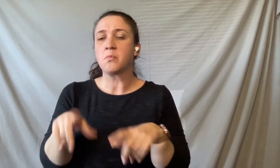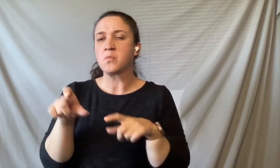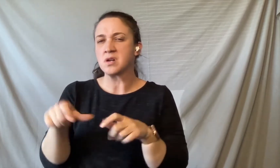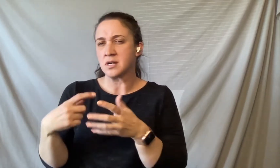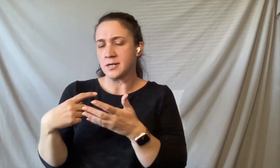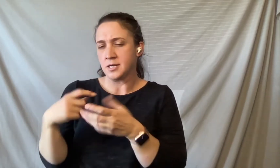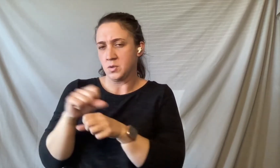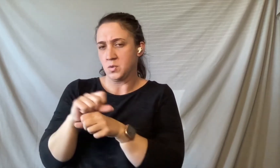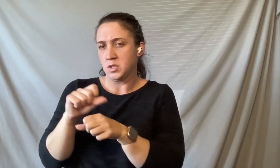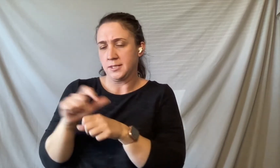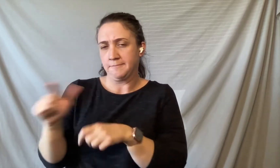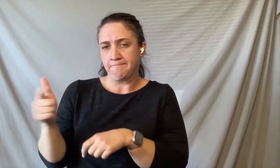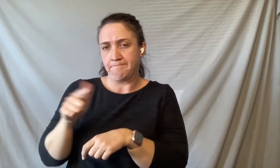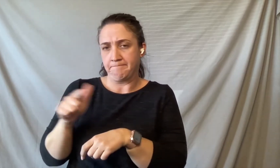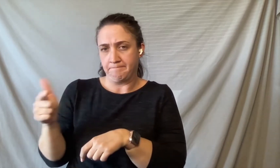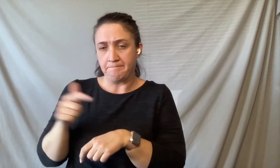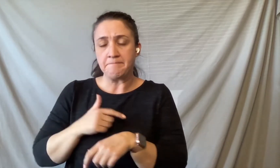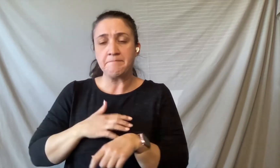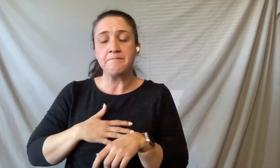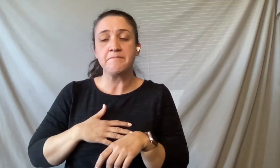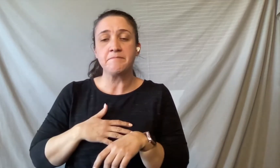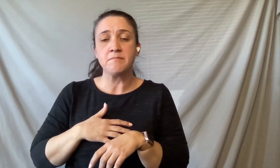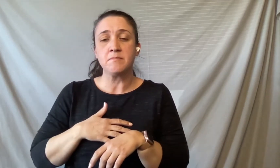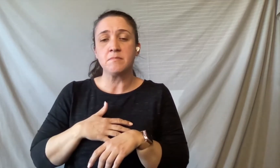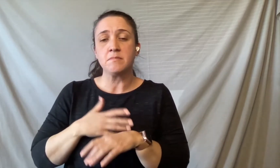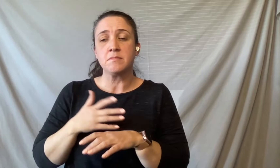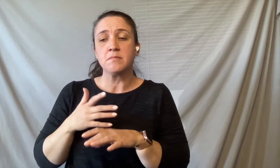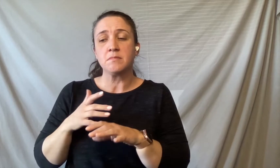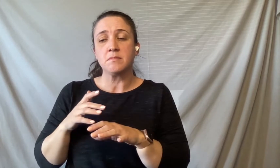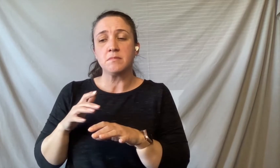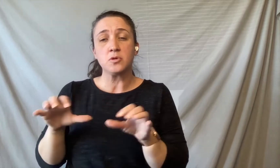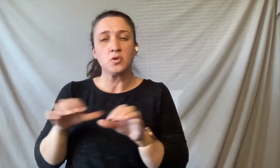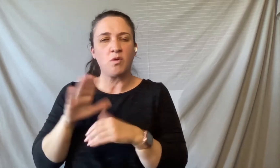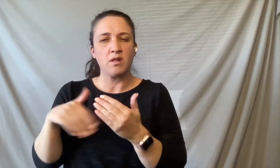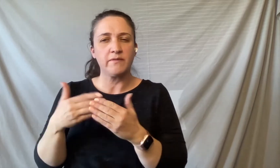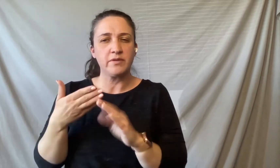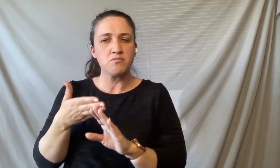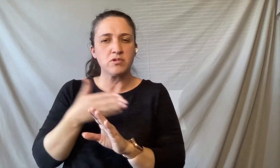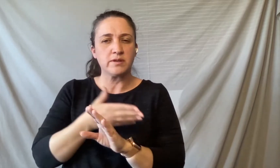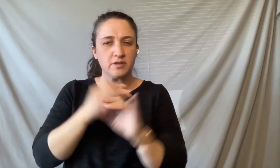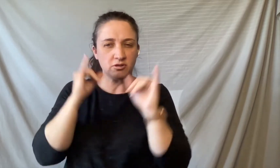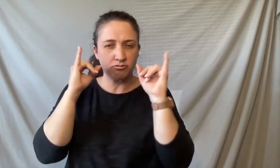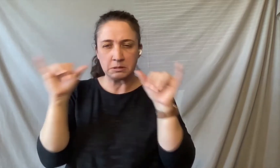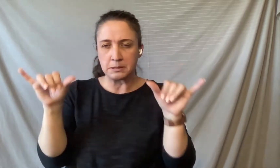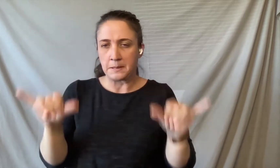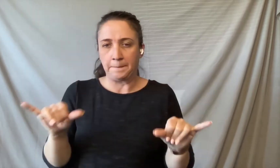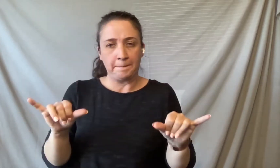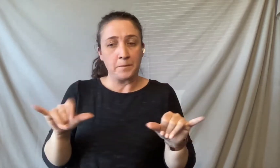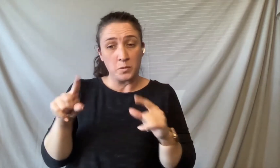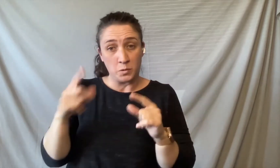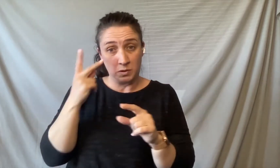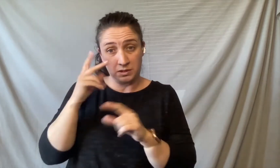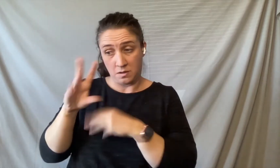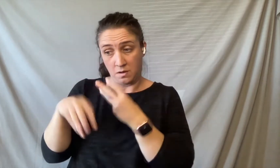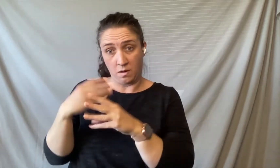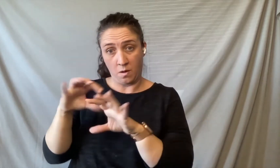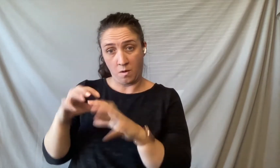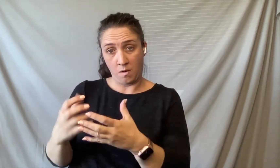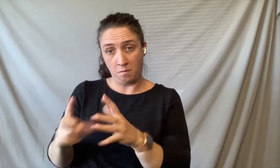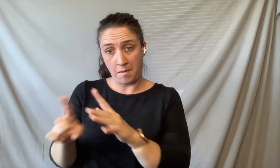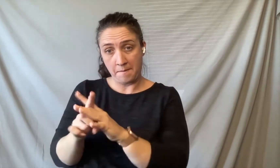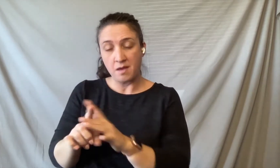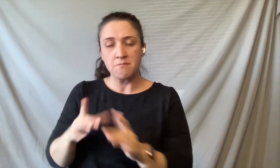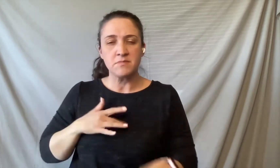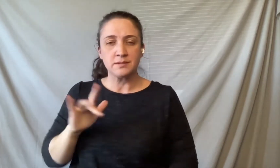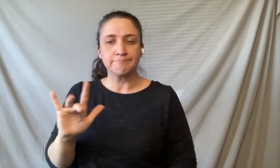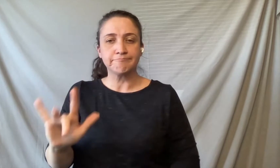tandem and do all the previous instructions once you see the globe. En cuanto vean el globo, por favor, rehabiliten la interpretación, dispense